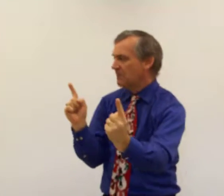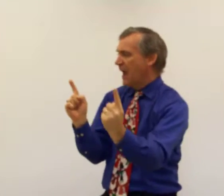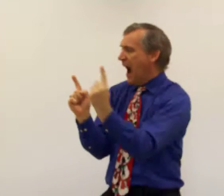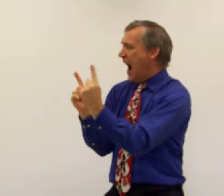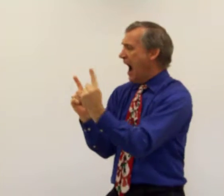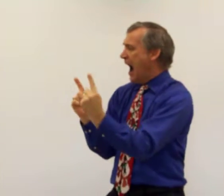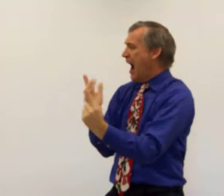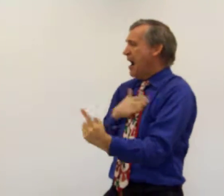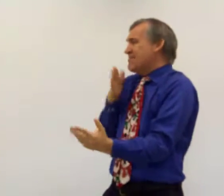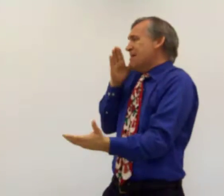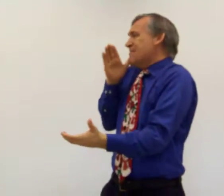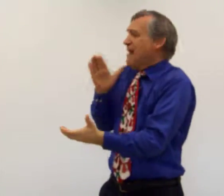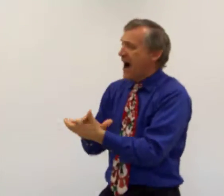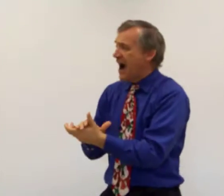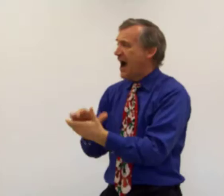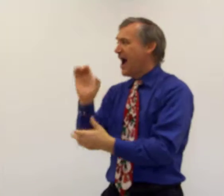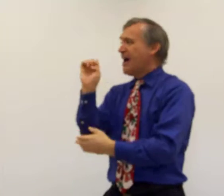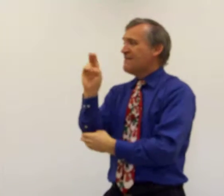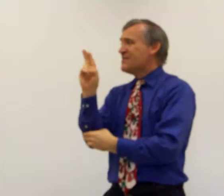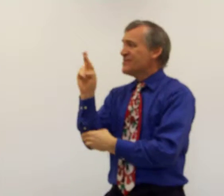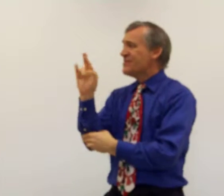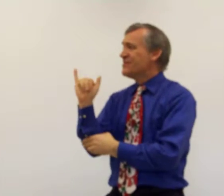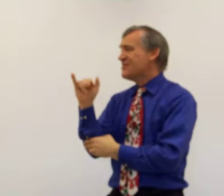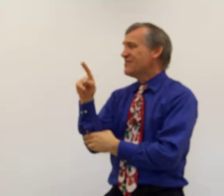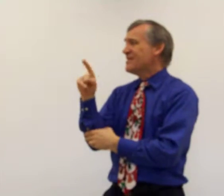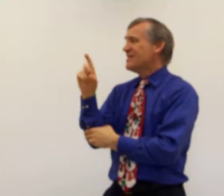"Eurydice!" and threw his arms about her.